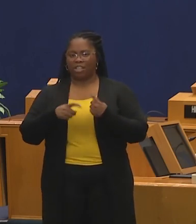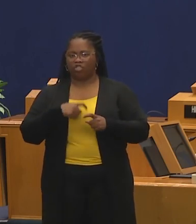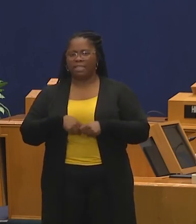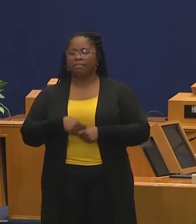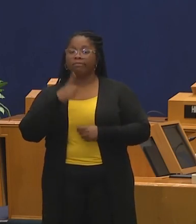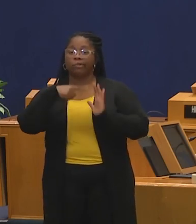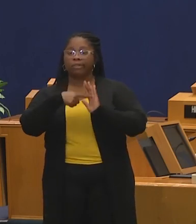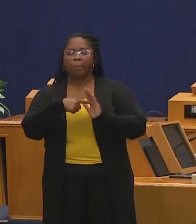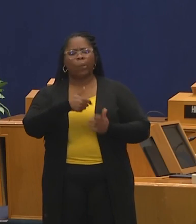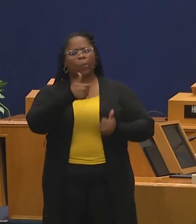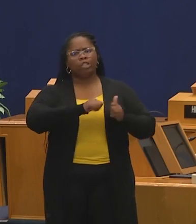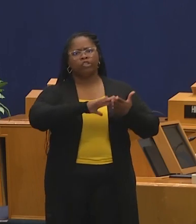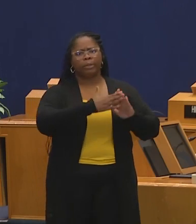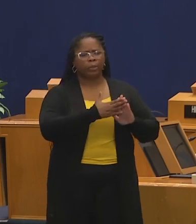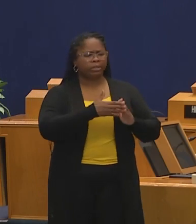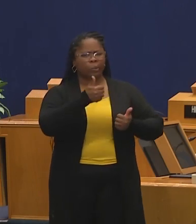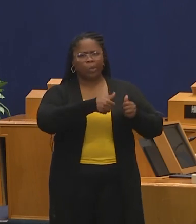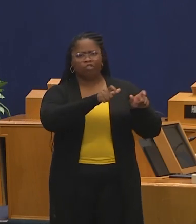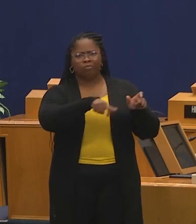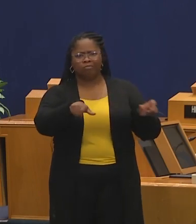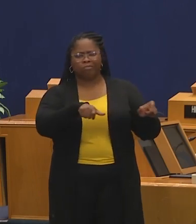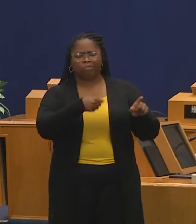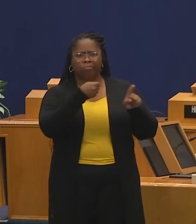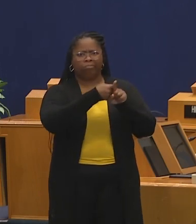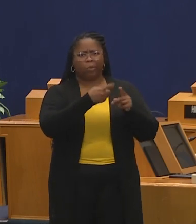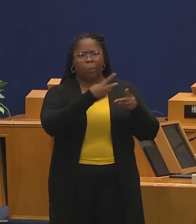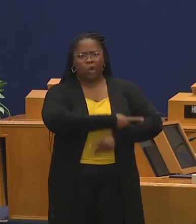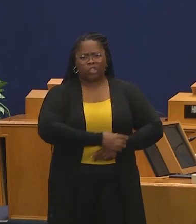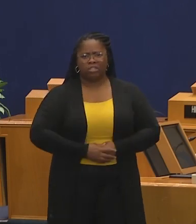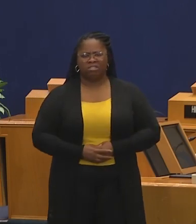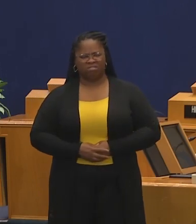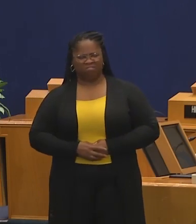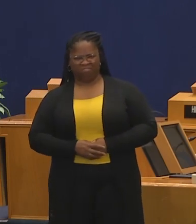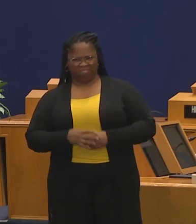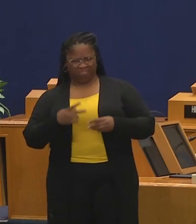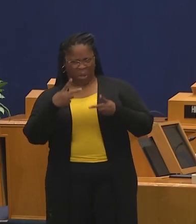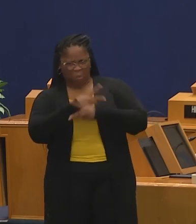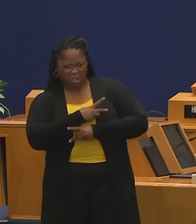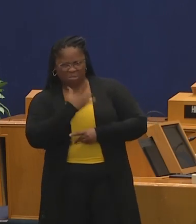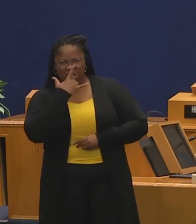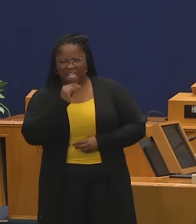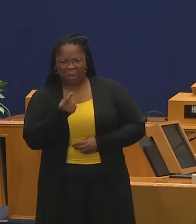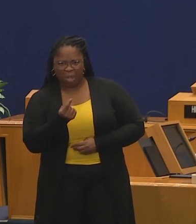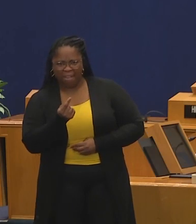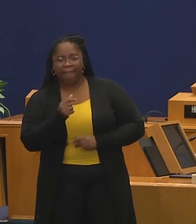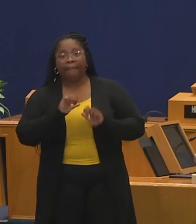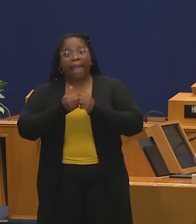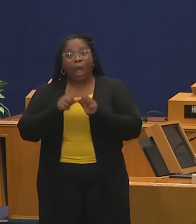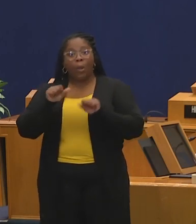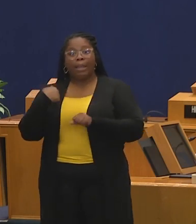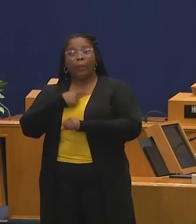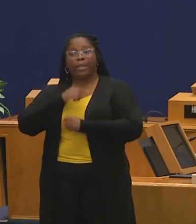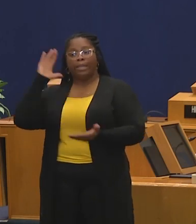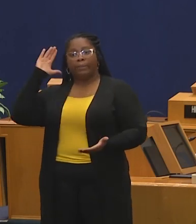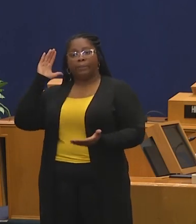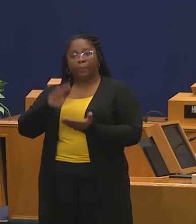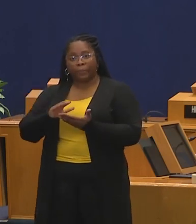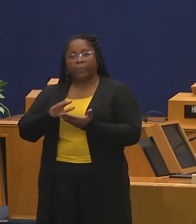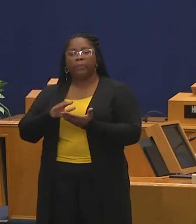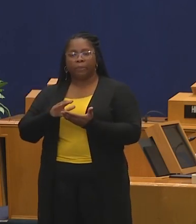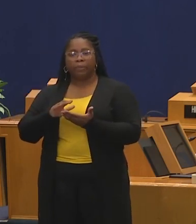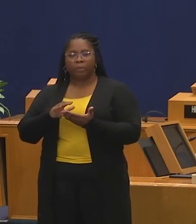and individuals experience most harm, and what are the natures of those harms, and how can we mitigate the unneeded